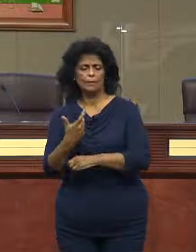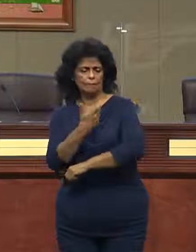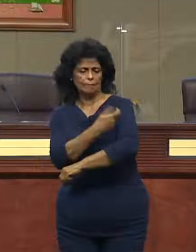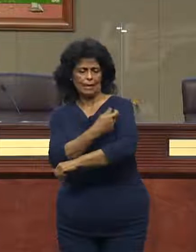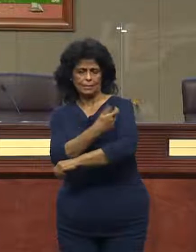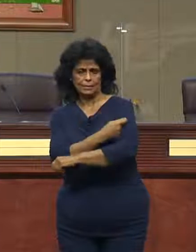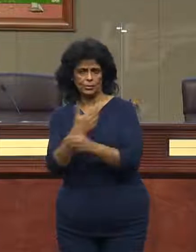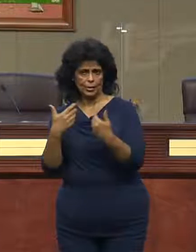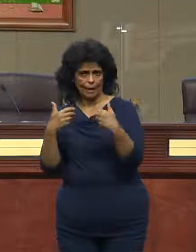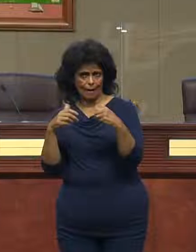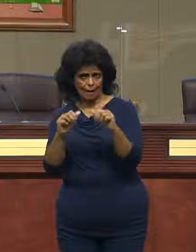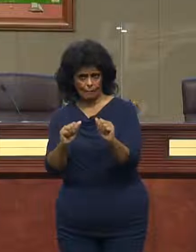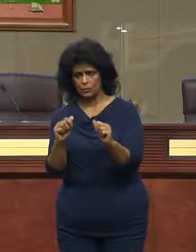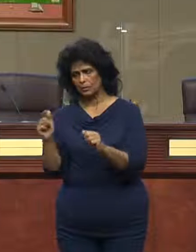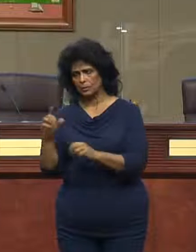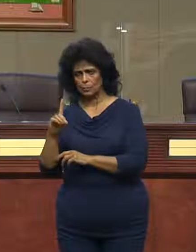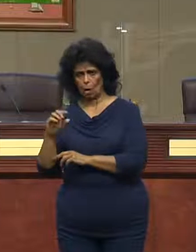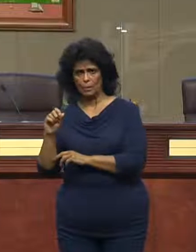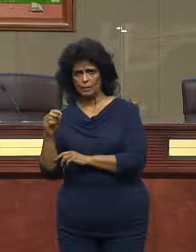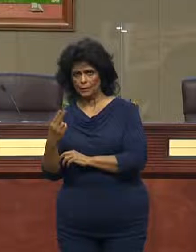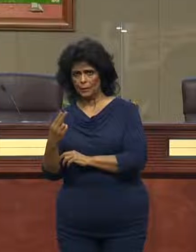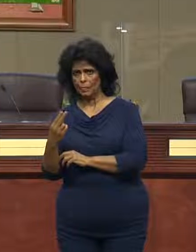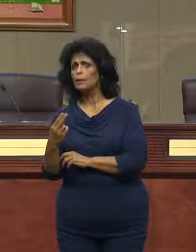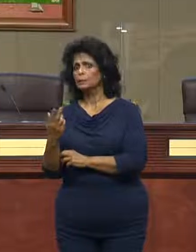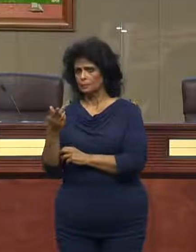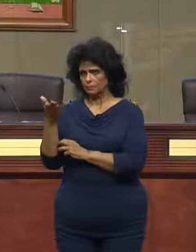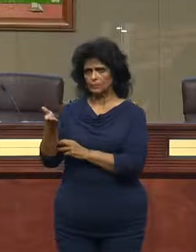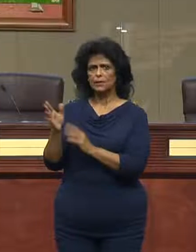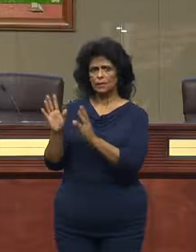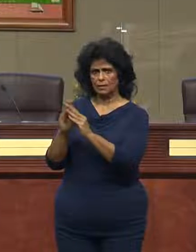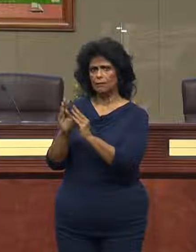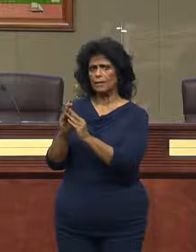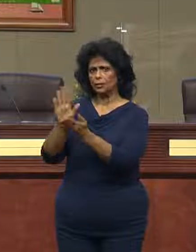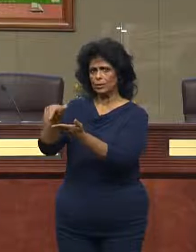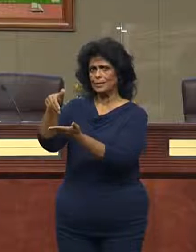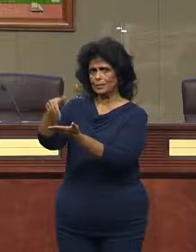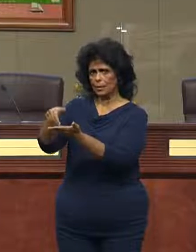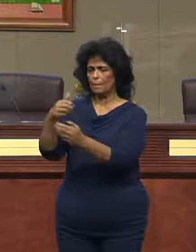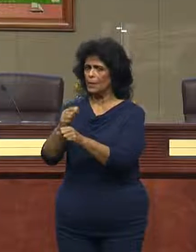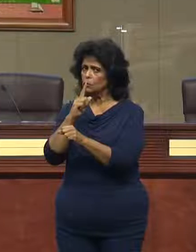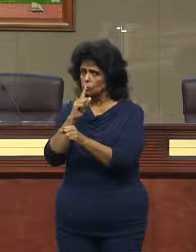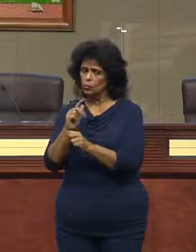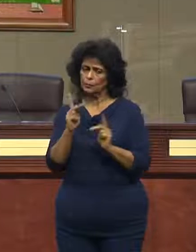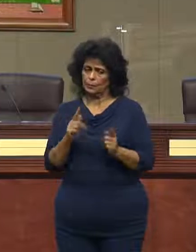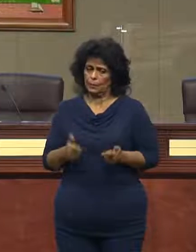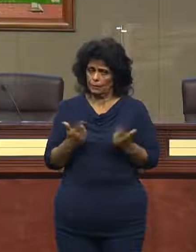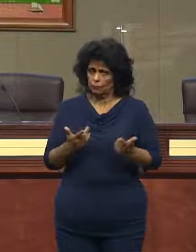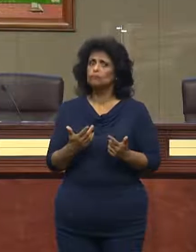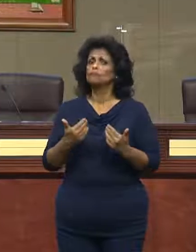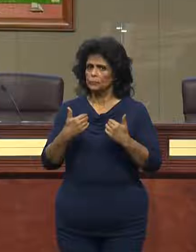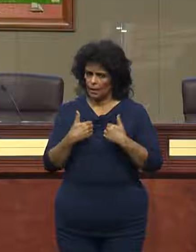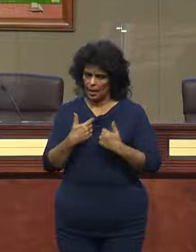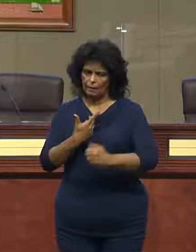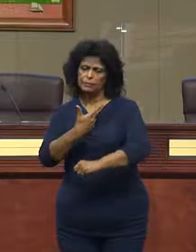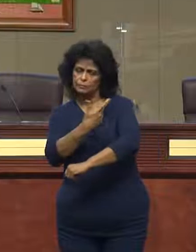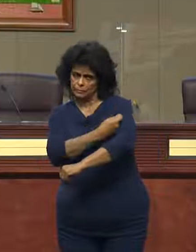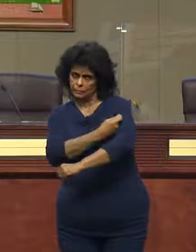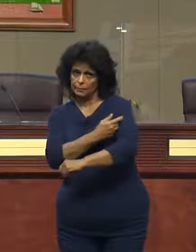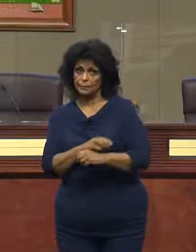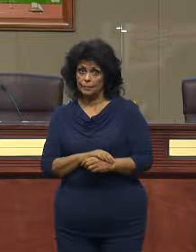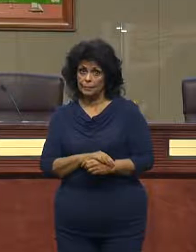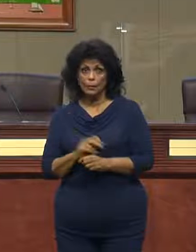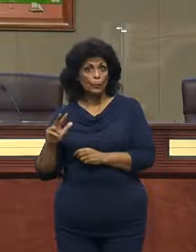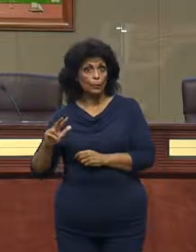Center to make sure our residents are getting their shots. Number 3, we will make sure our residents